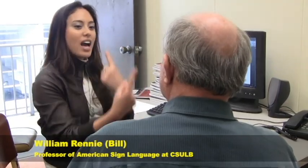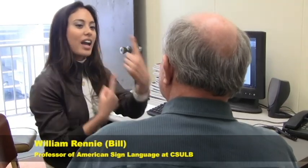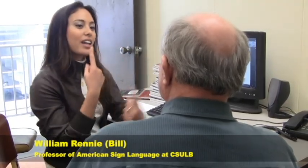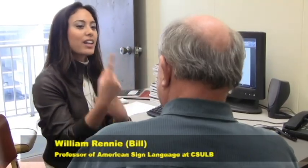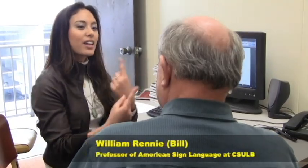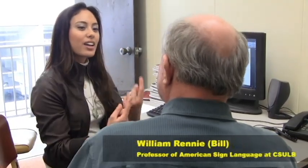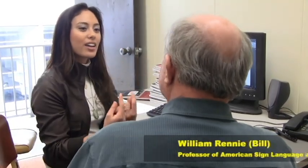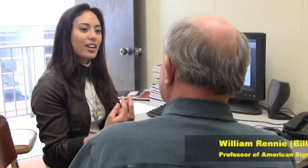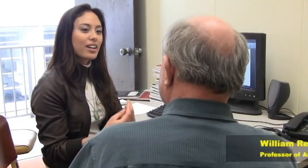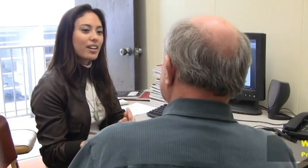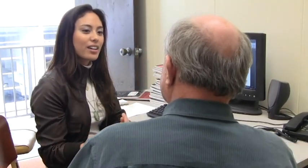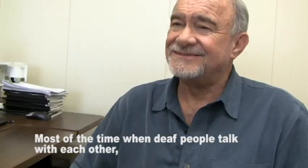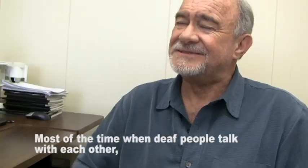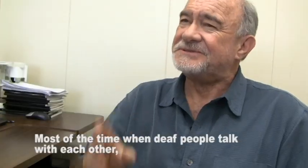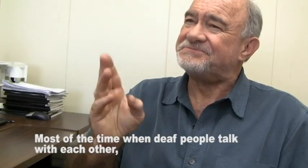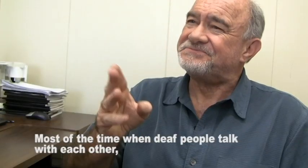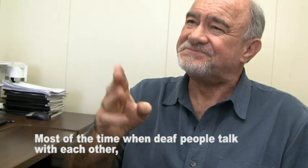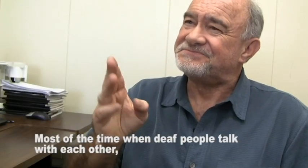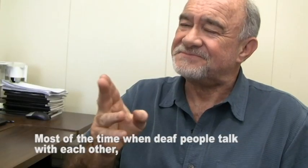loves teaching.